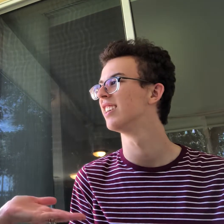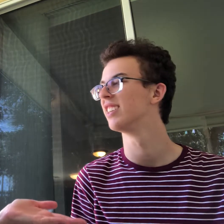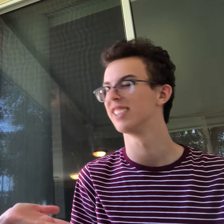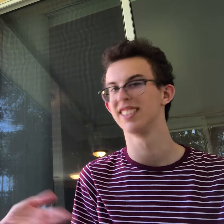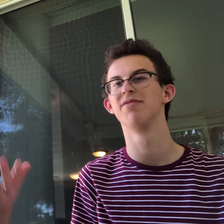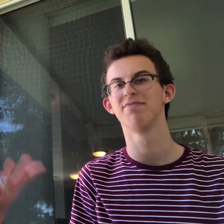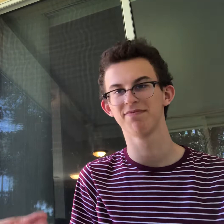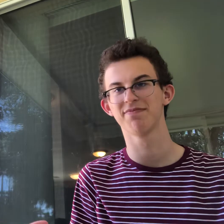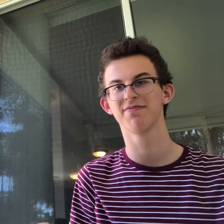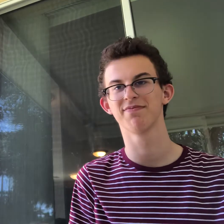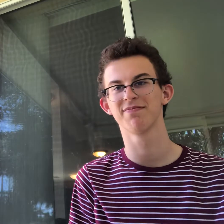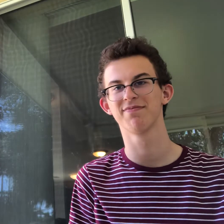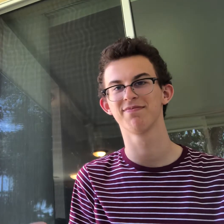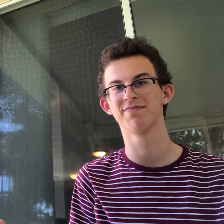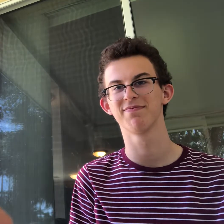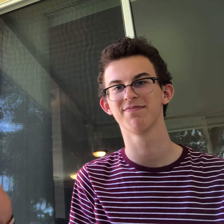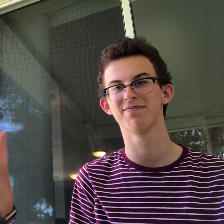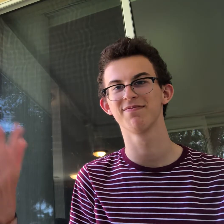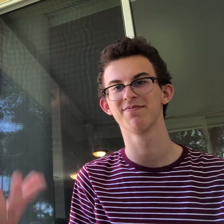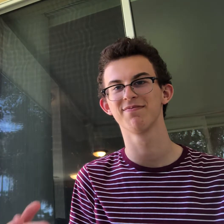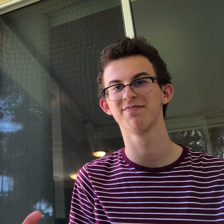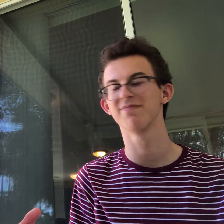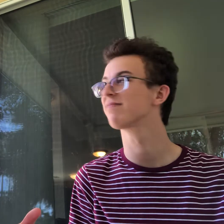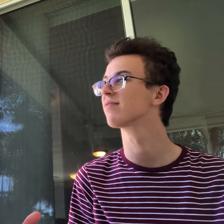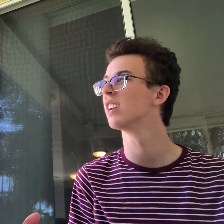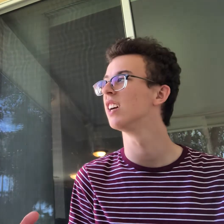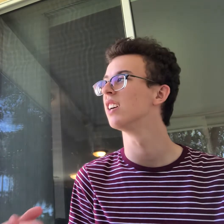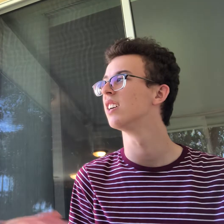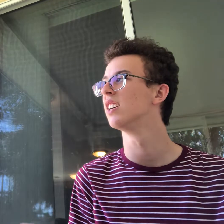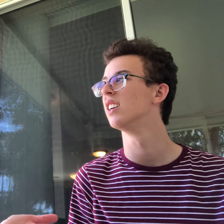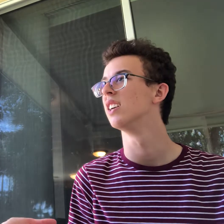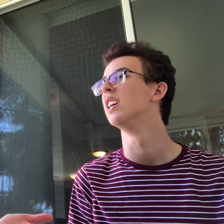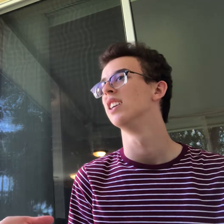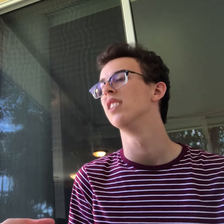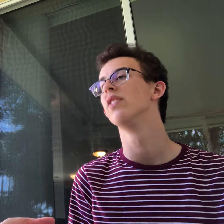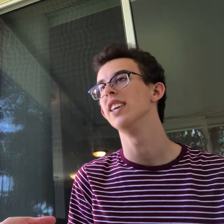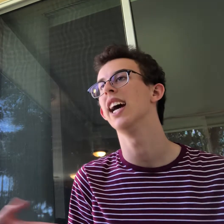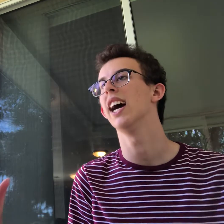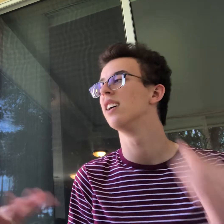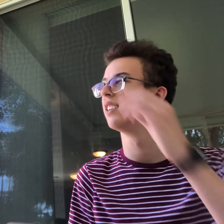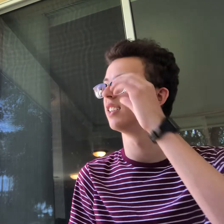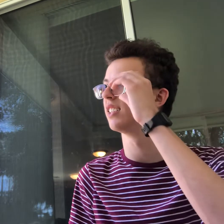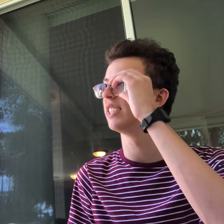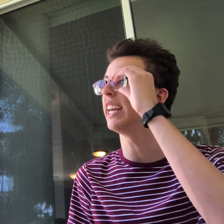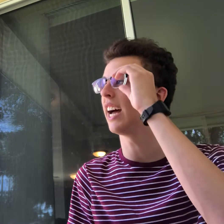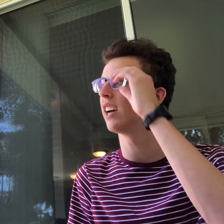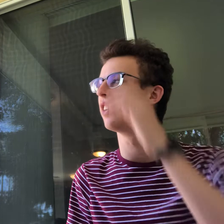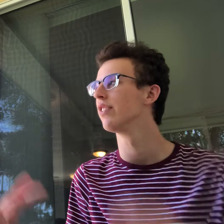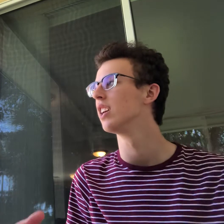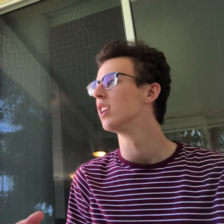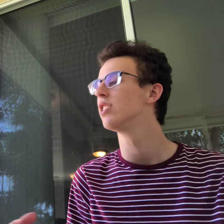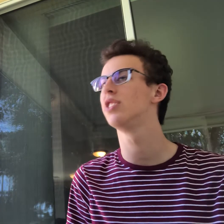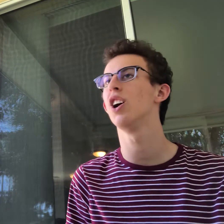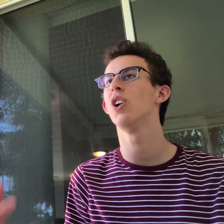we call it finger spelling. So you have to do that for words that wouldn't have a sign otherwise, like Yeah. names, right? What Yeah. other kind of things do you So- finger